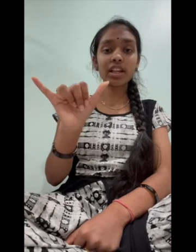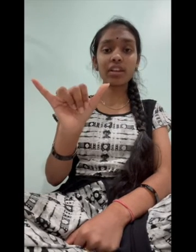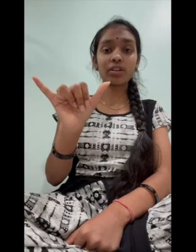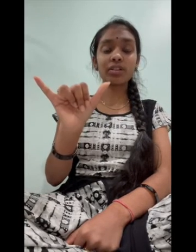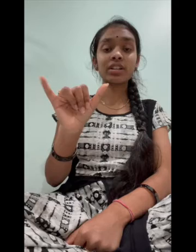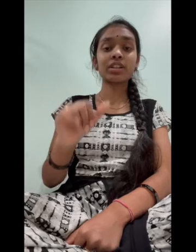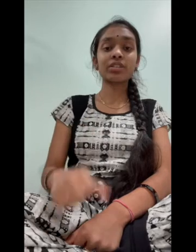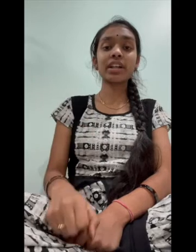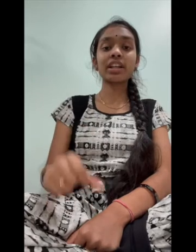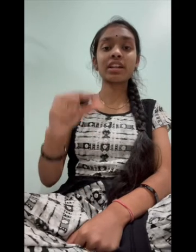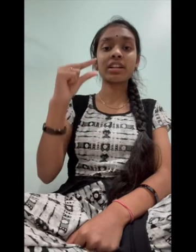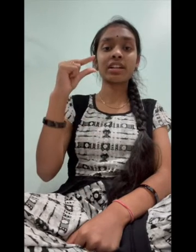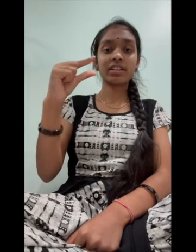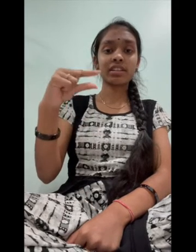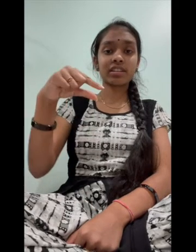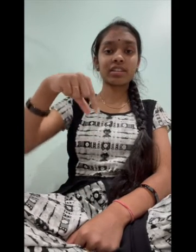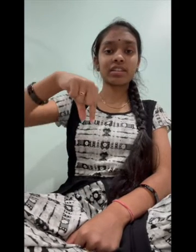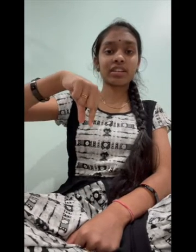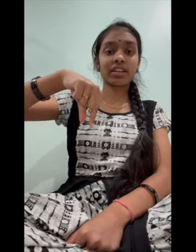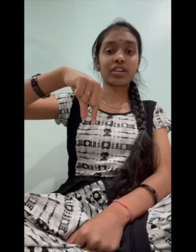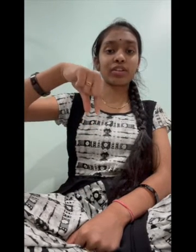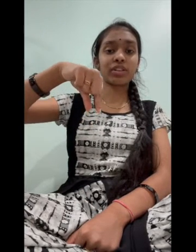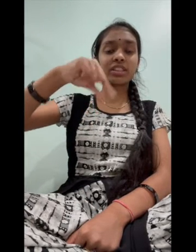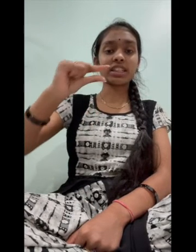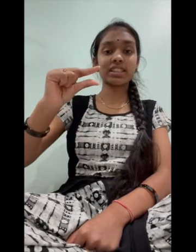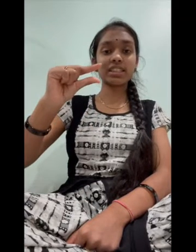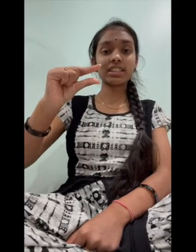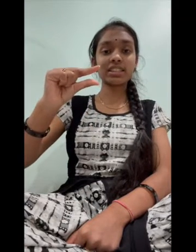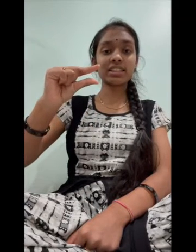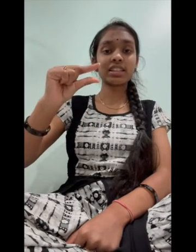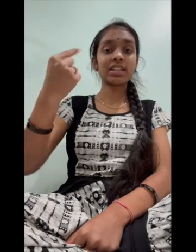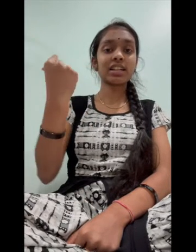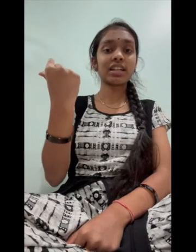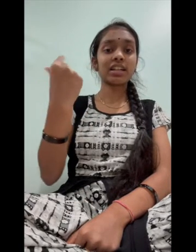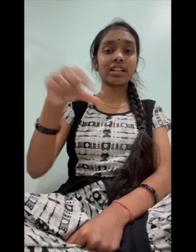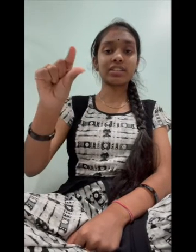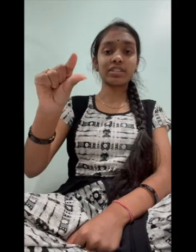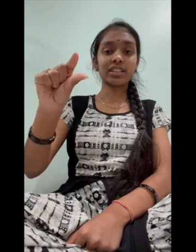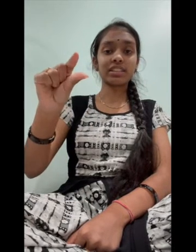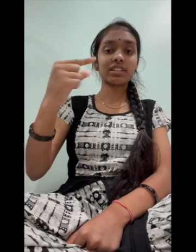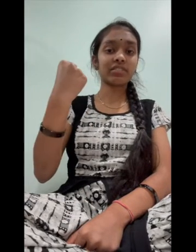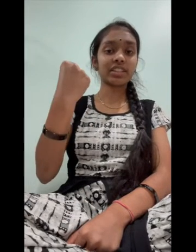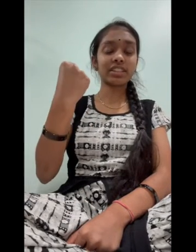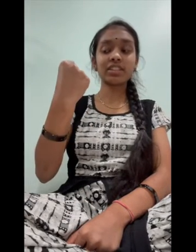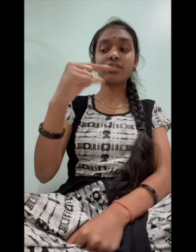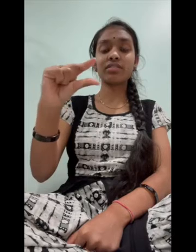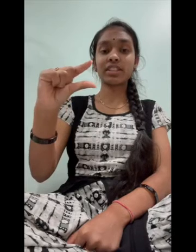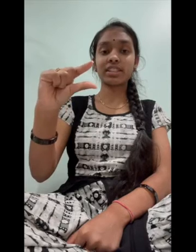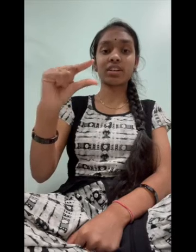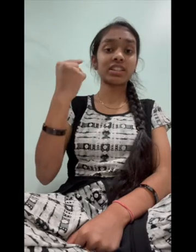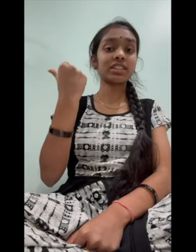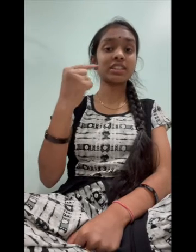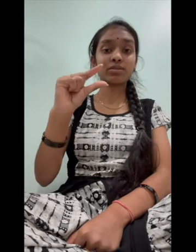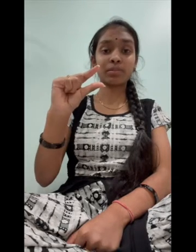Yellow. Green. Take the Q that's like this and do this. Face you, face the audience. This would be